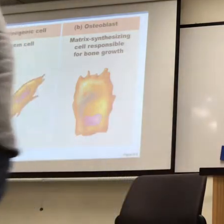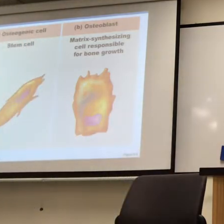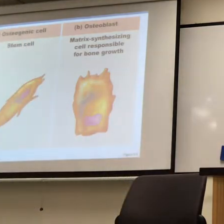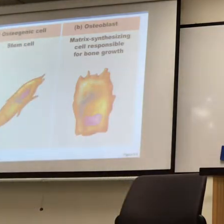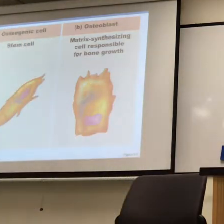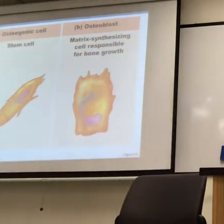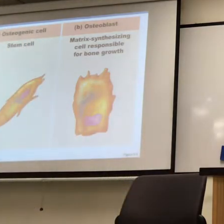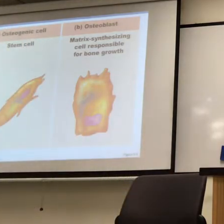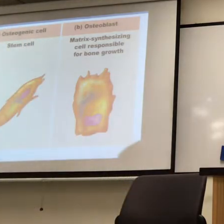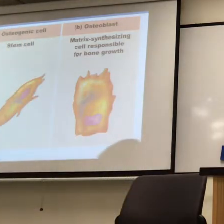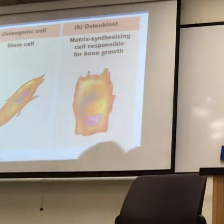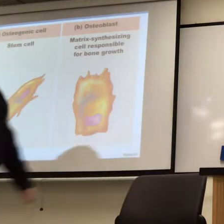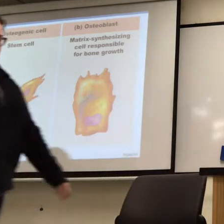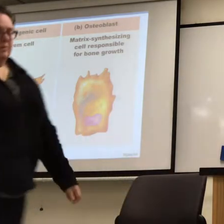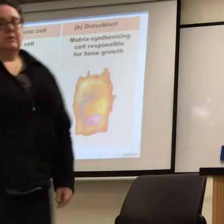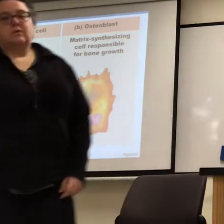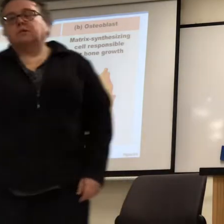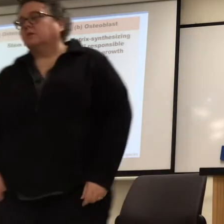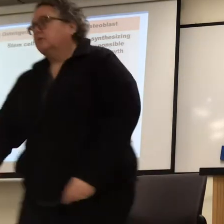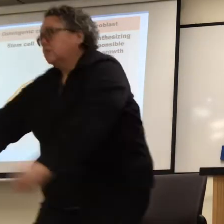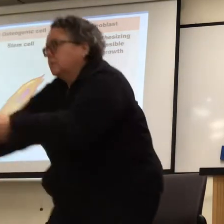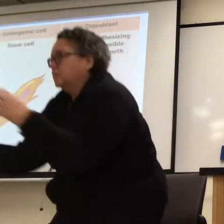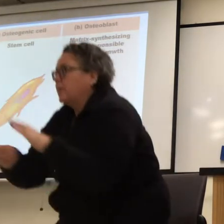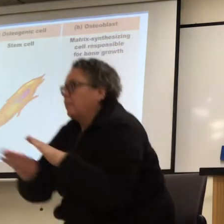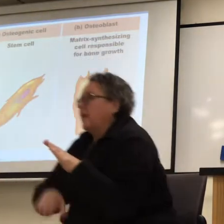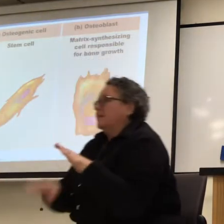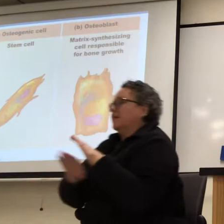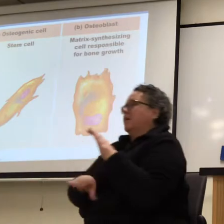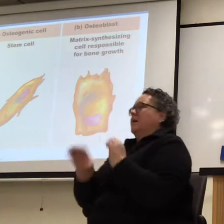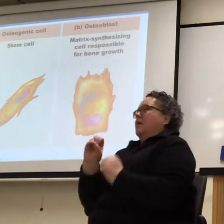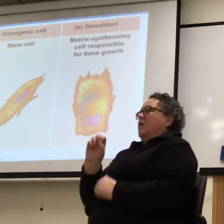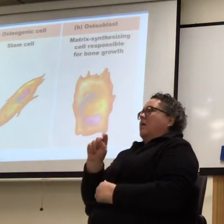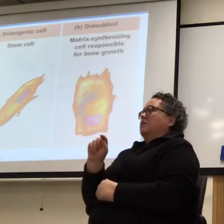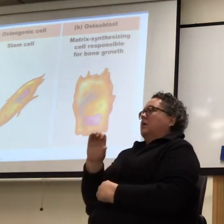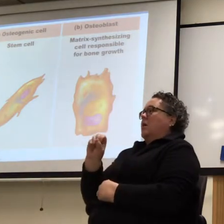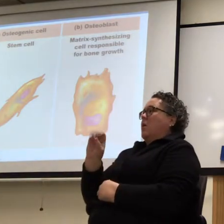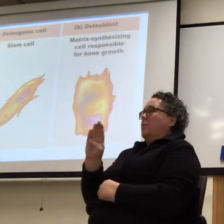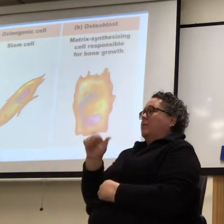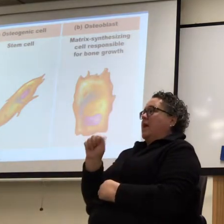Basically, these cells build bone by secreting osteoid.